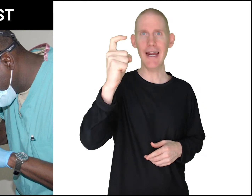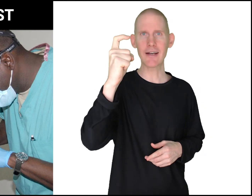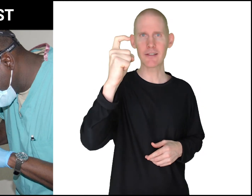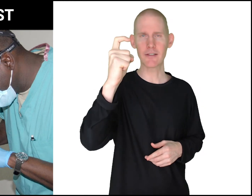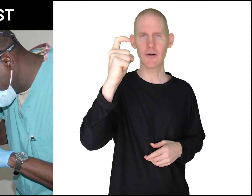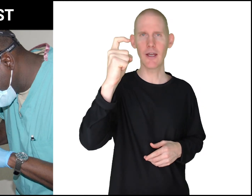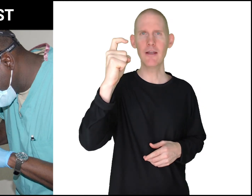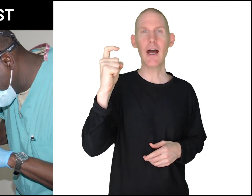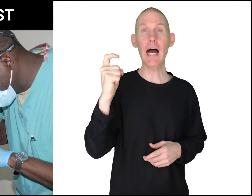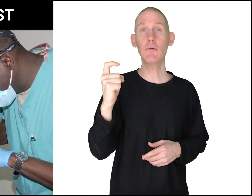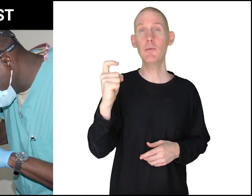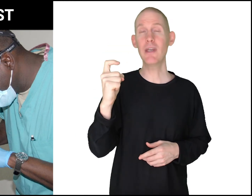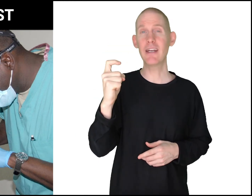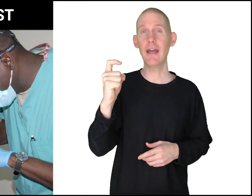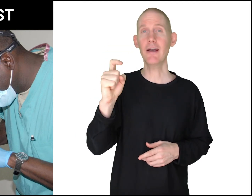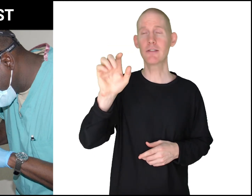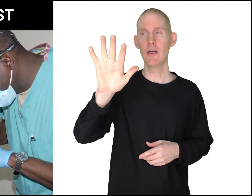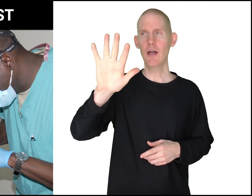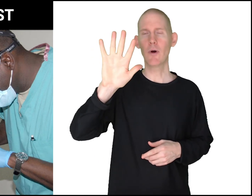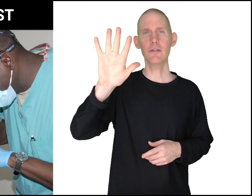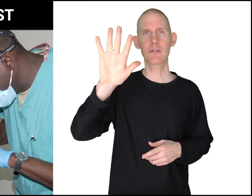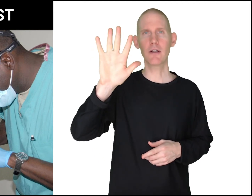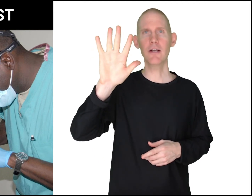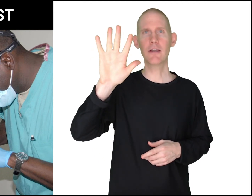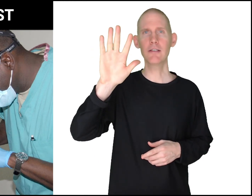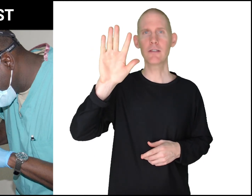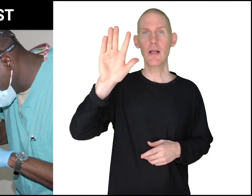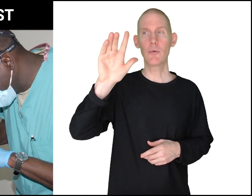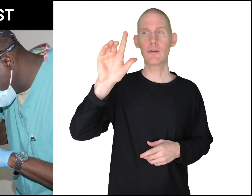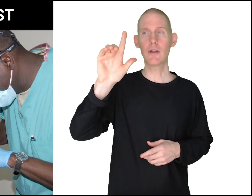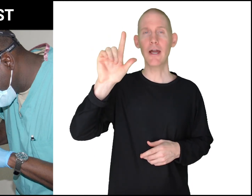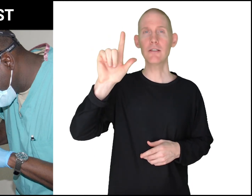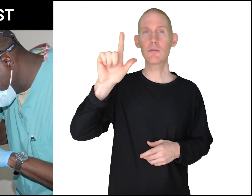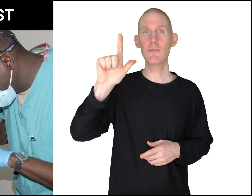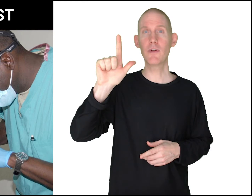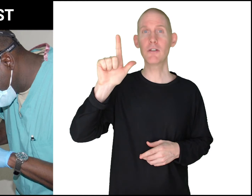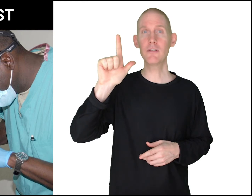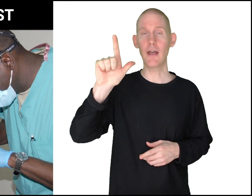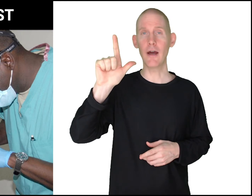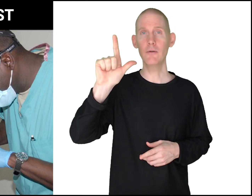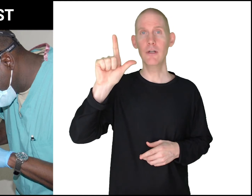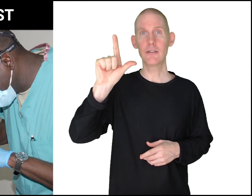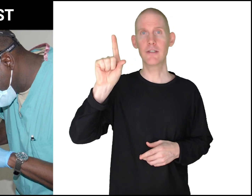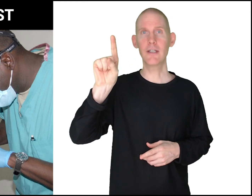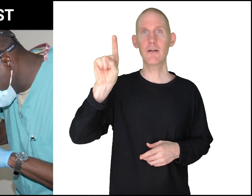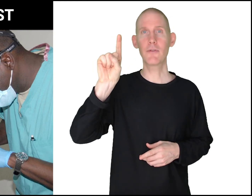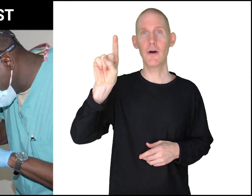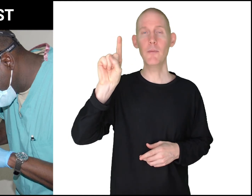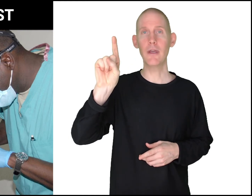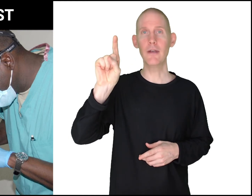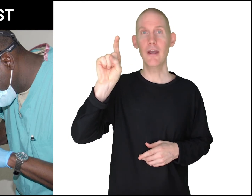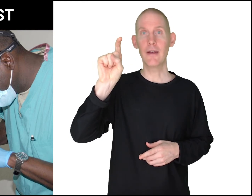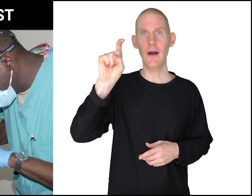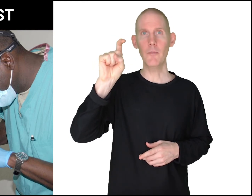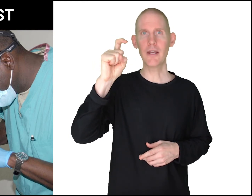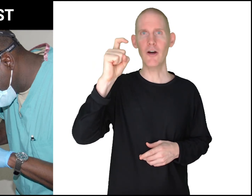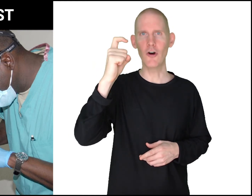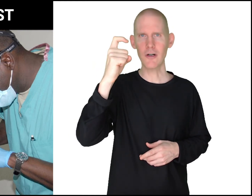X. Okay, how do we make an X? Well, start like this. Put the last 3 fingers down, stick your thumb in. Now make a hook